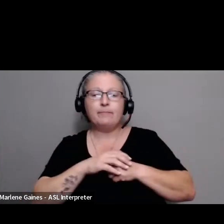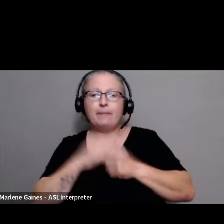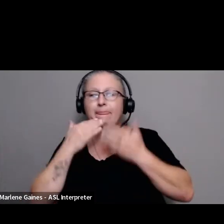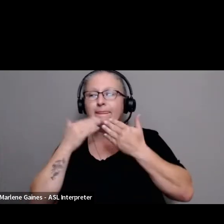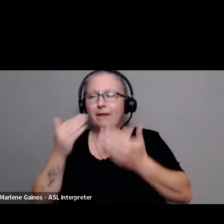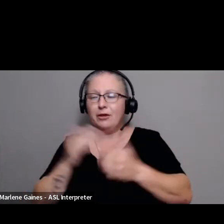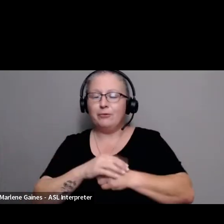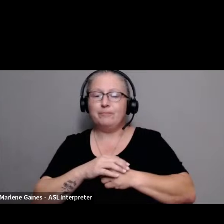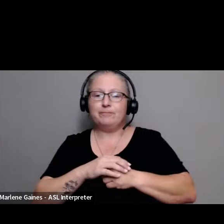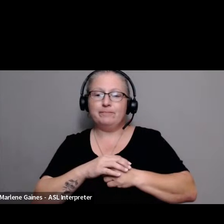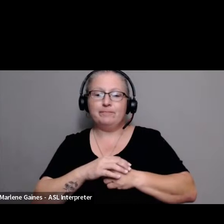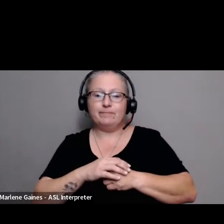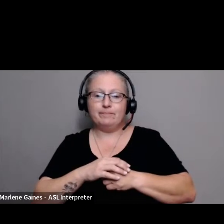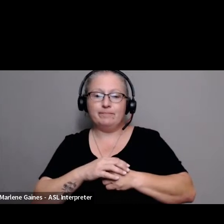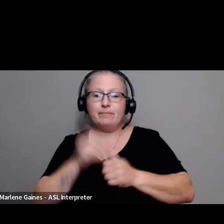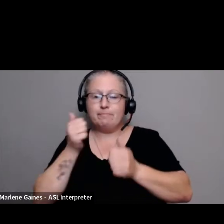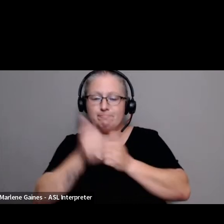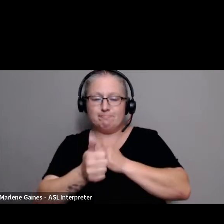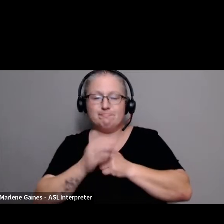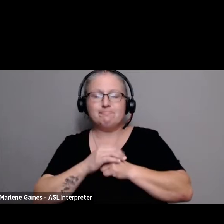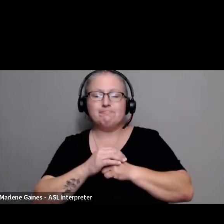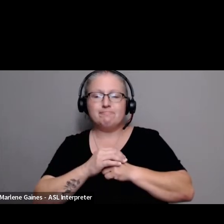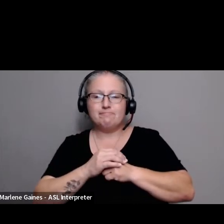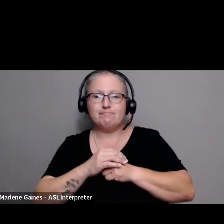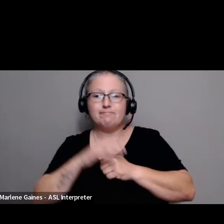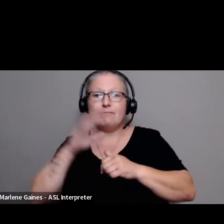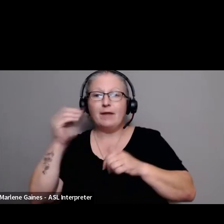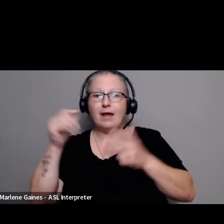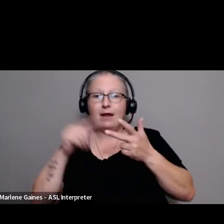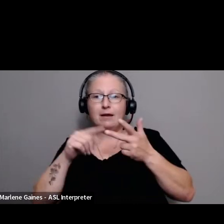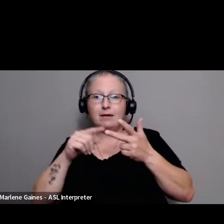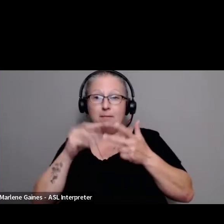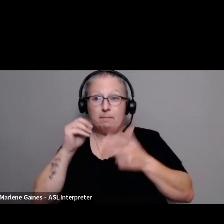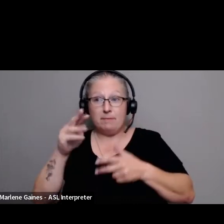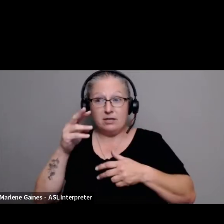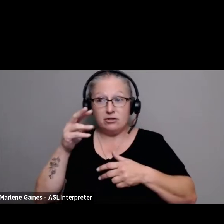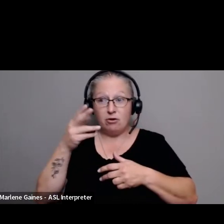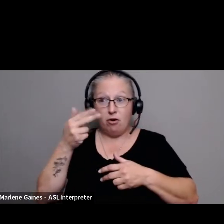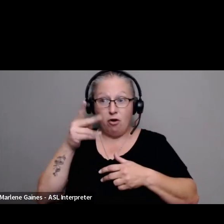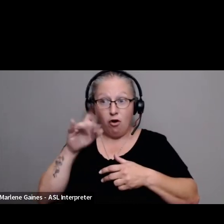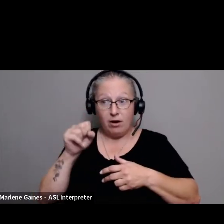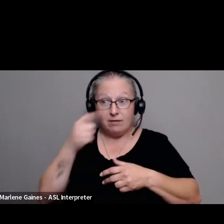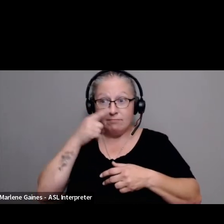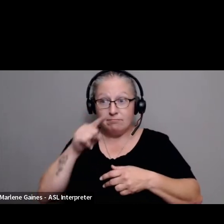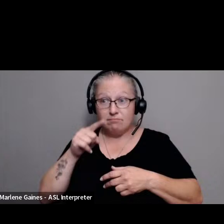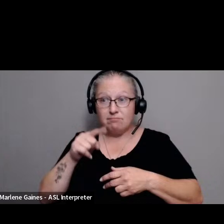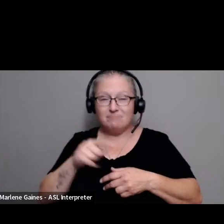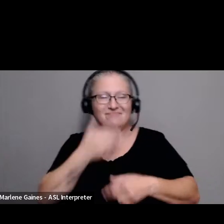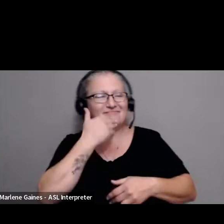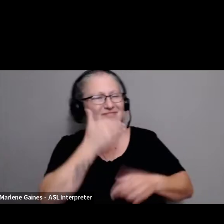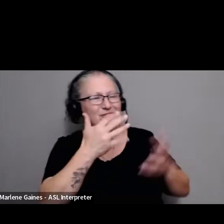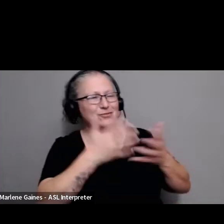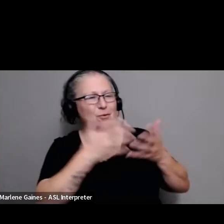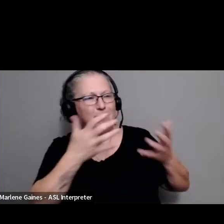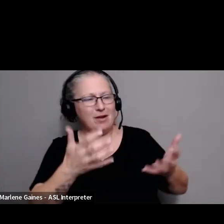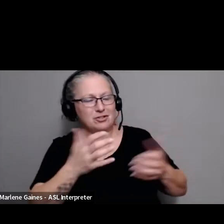you. Motion passes. And may I have Mr. Hawkins? Yeah. Of course. Thank you so